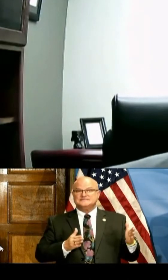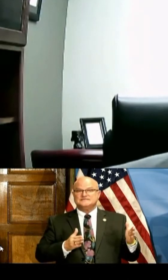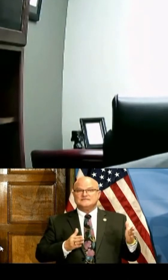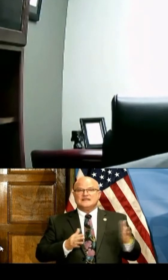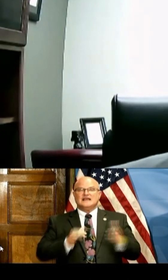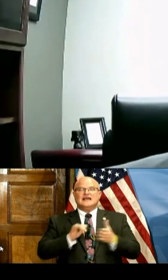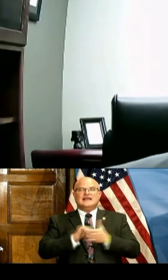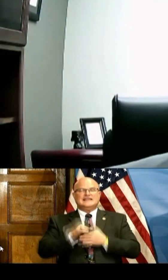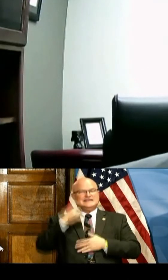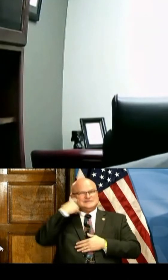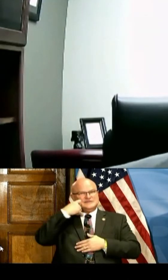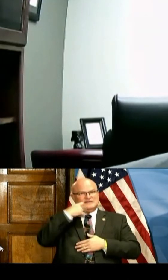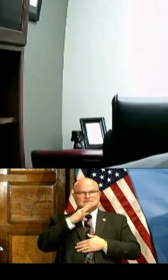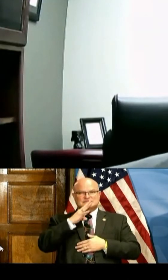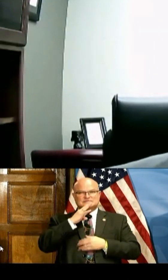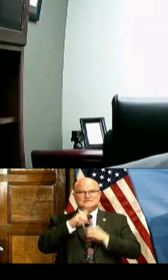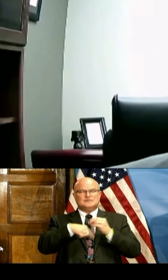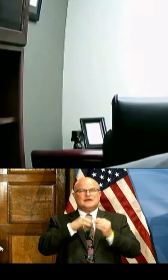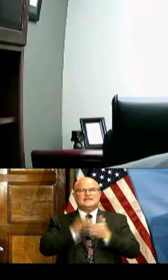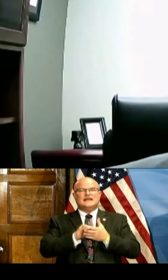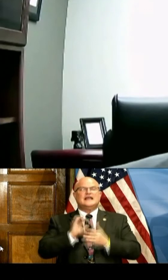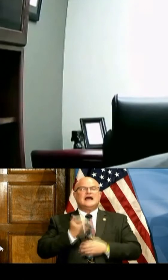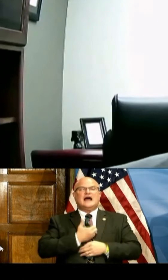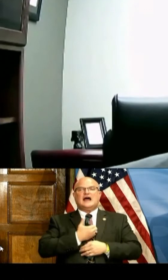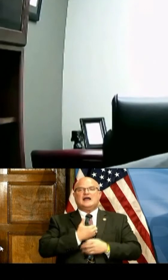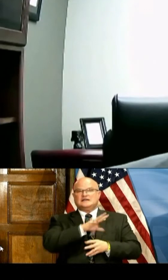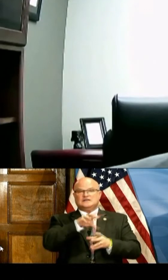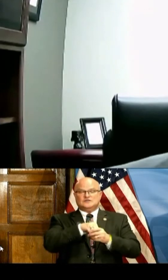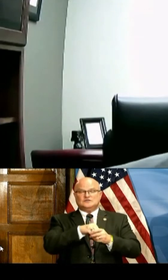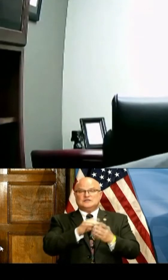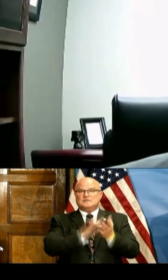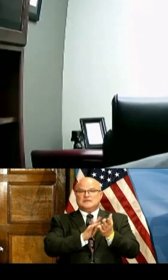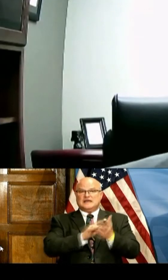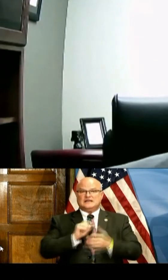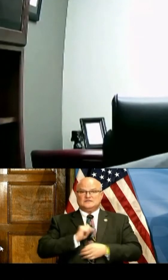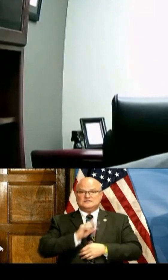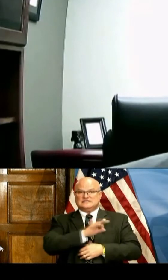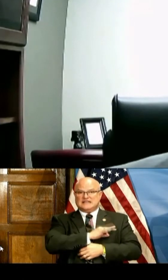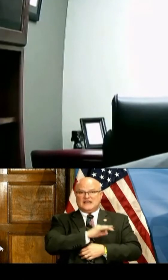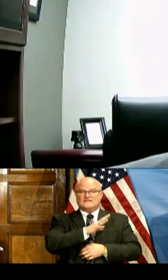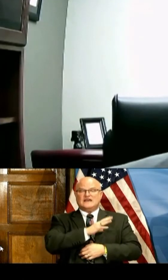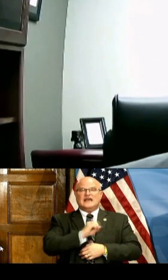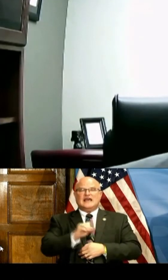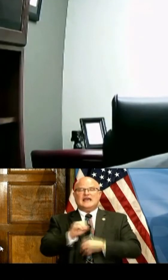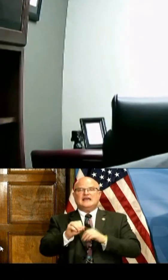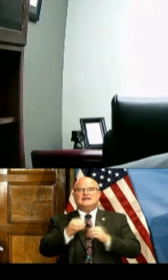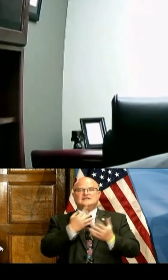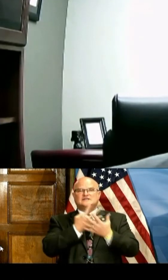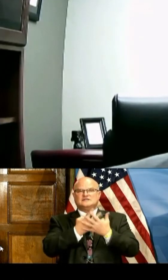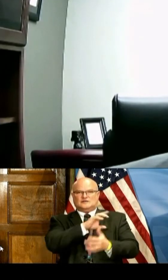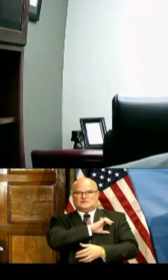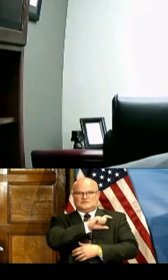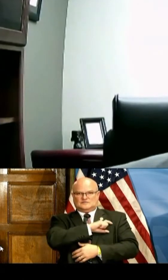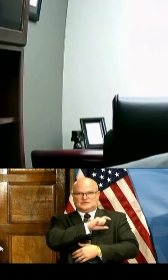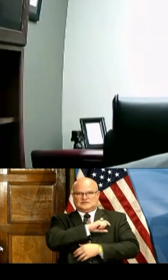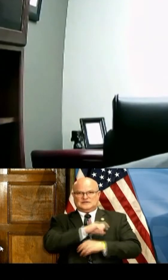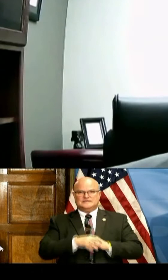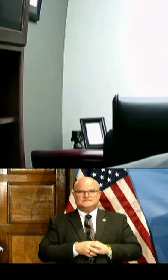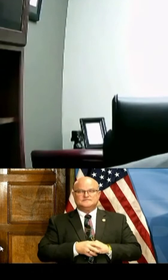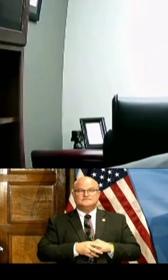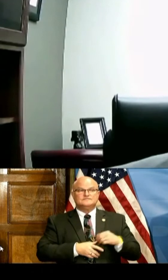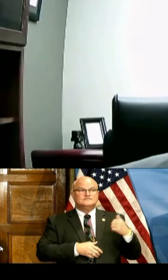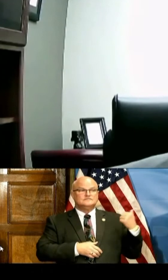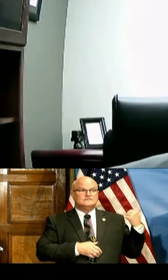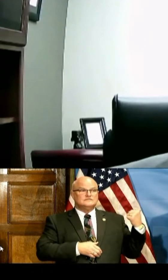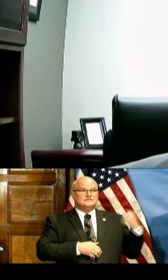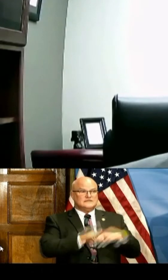as previously alluded to, includes our medical staff and designated correctional officers. And that's going to happen